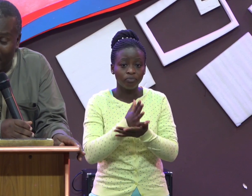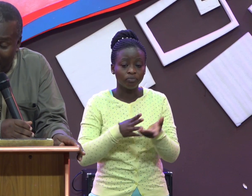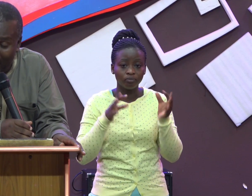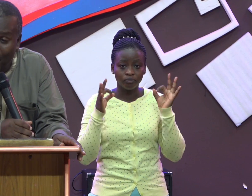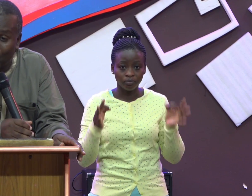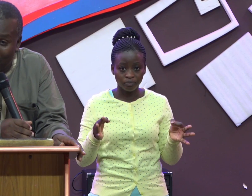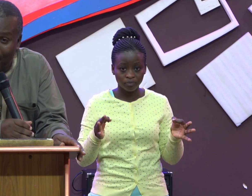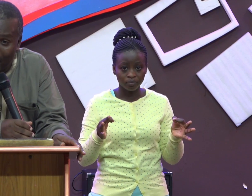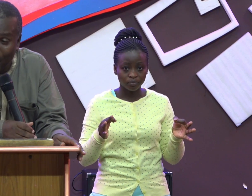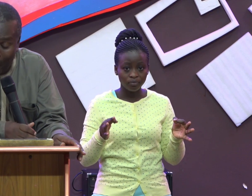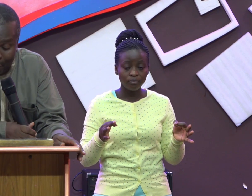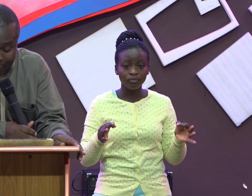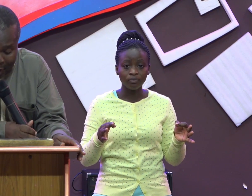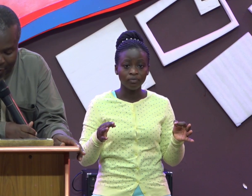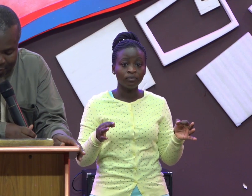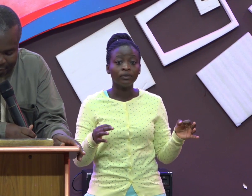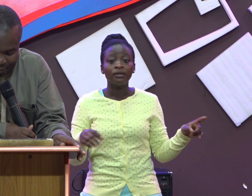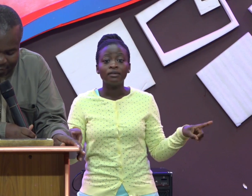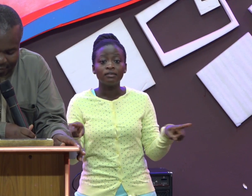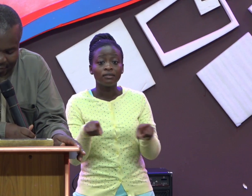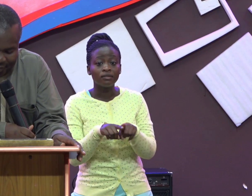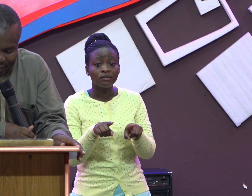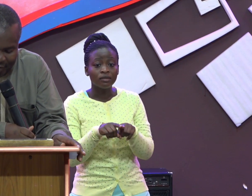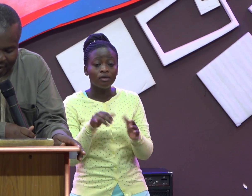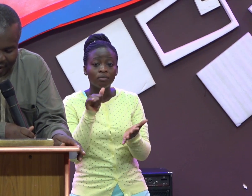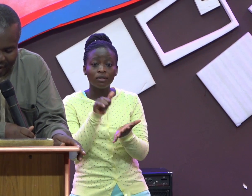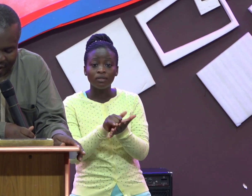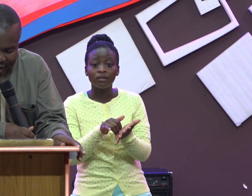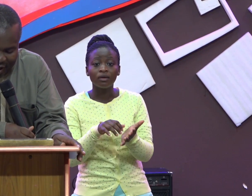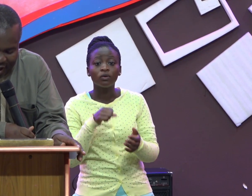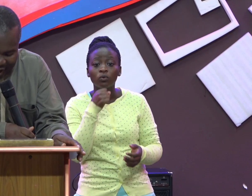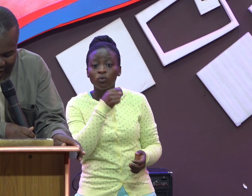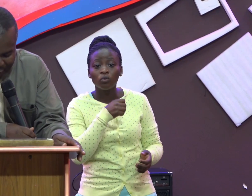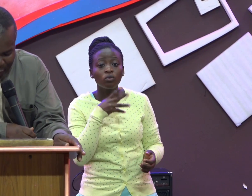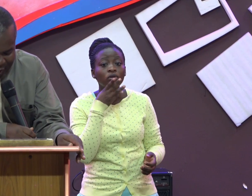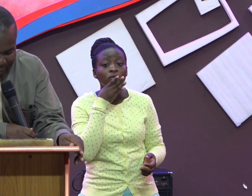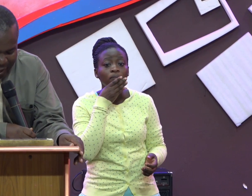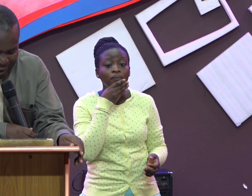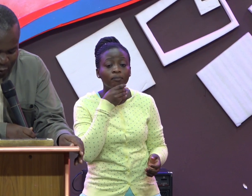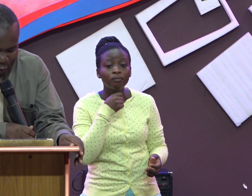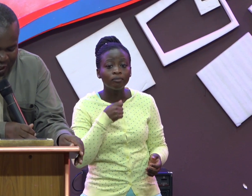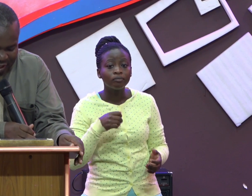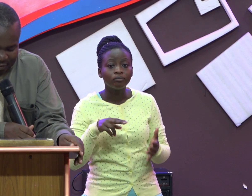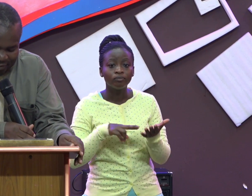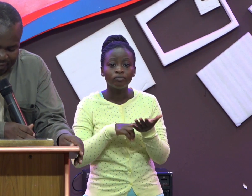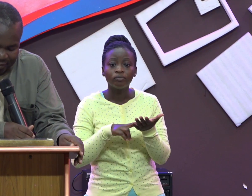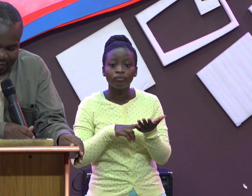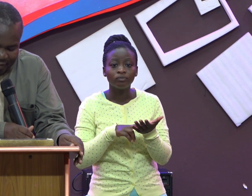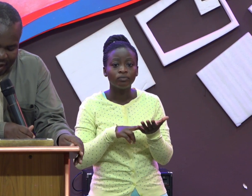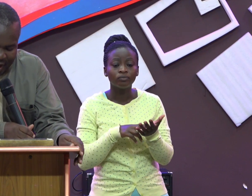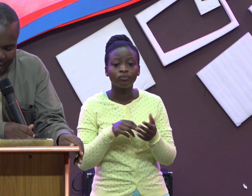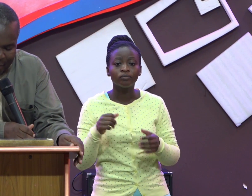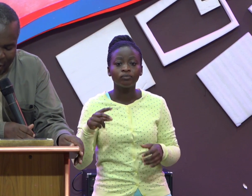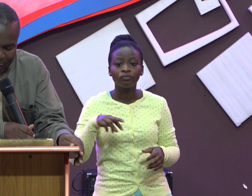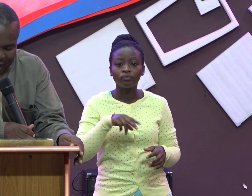exercises it daily. Just like Mr. Mkalas from Katoke who used to walk daily. As we wind up, the